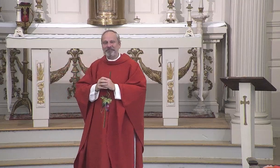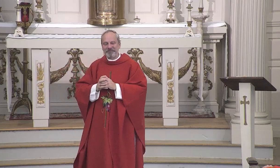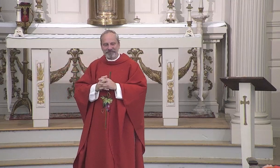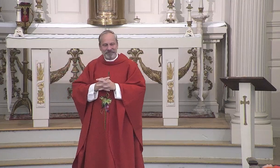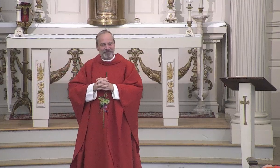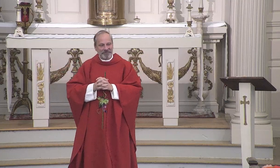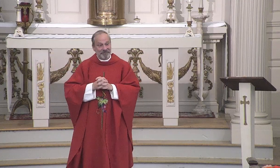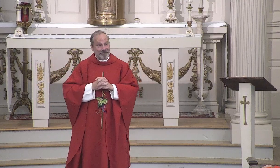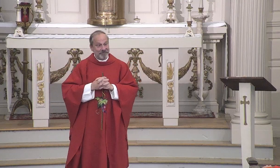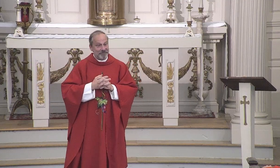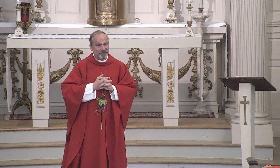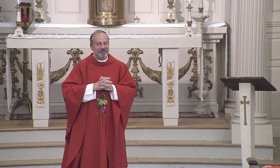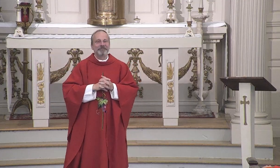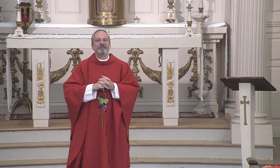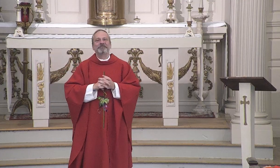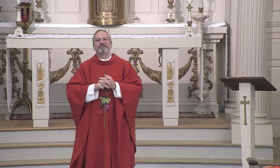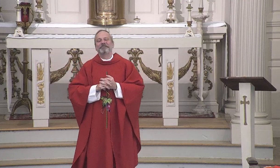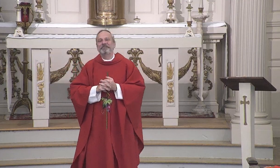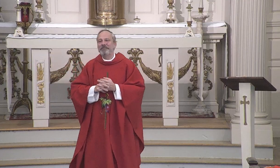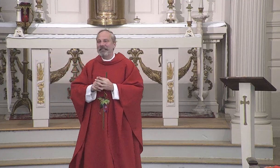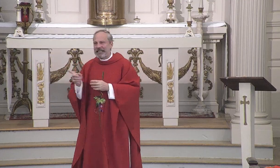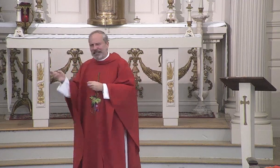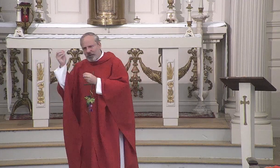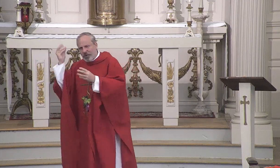death by a lion.